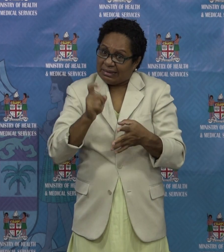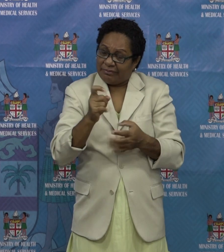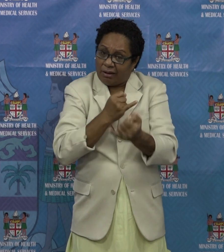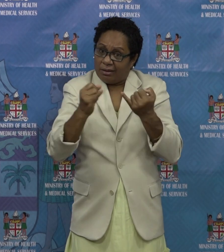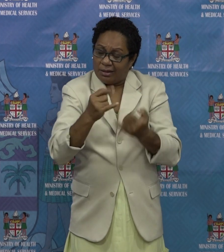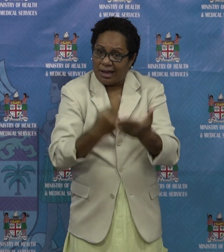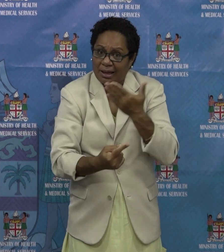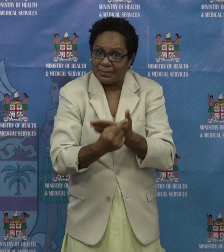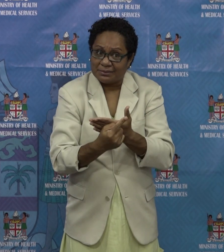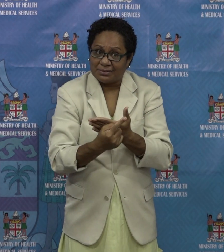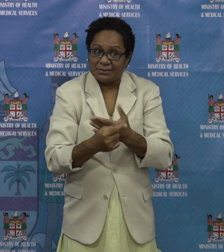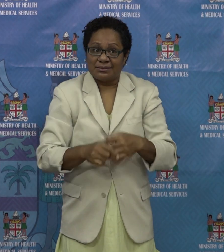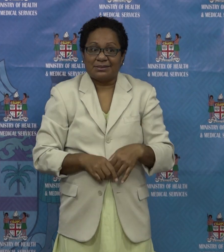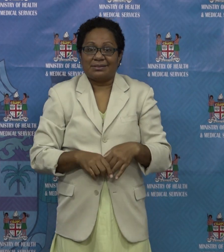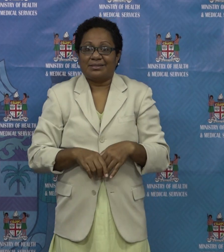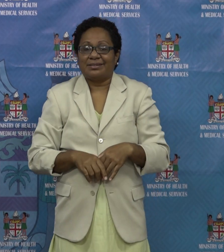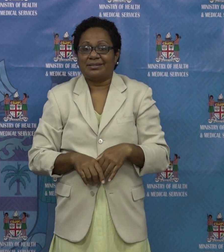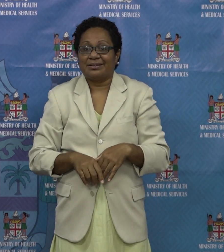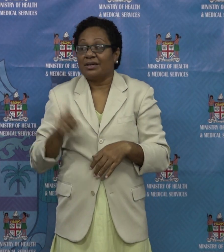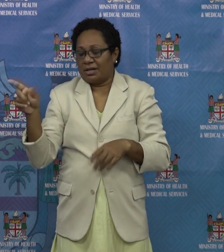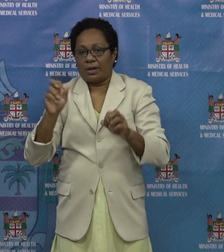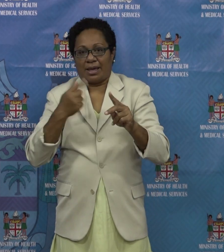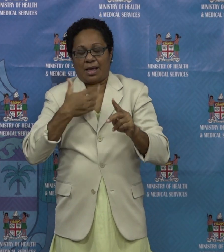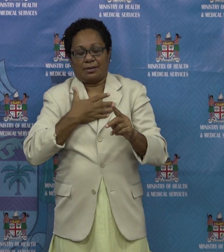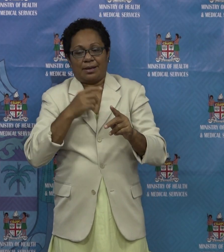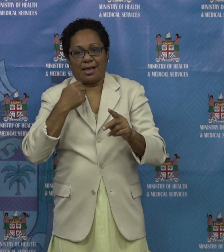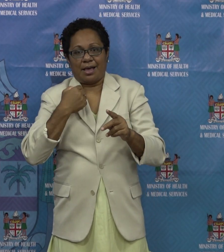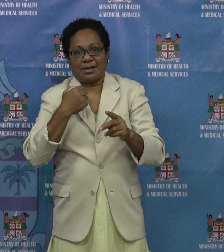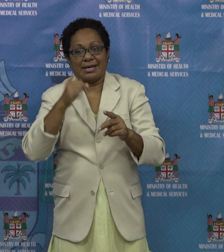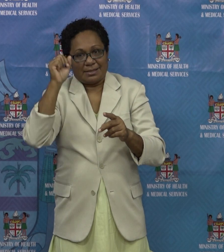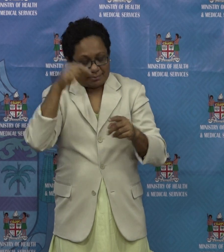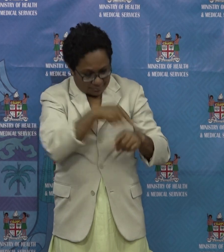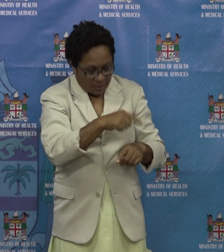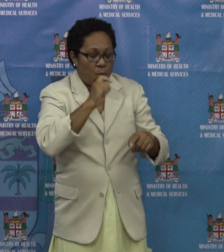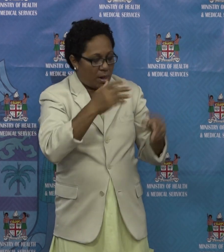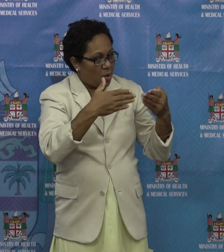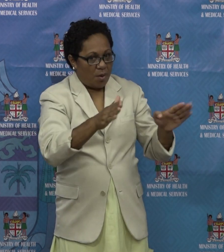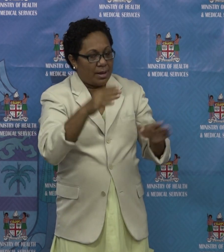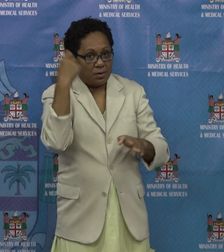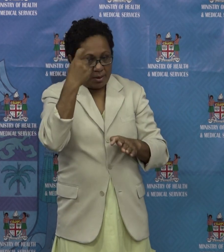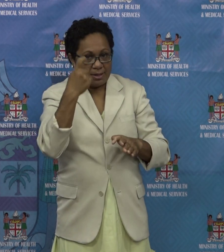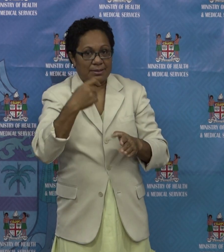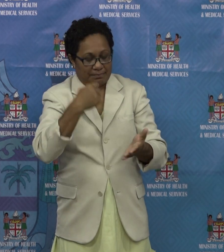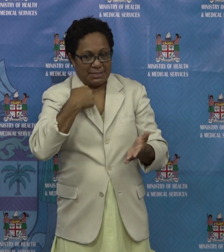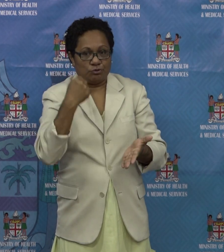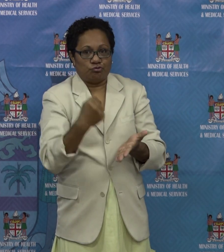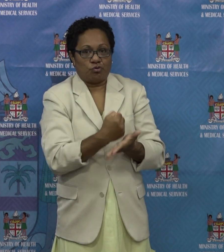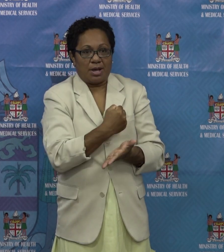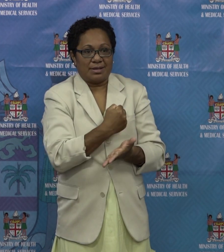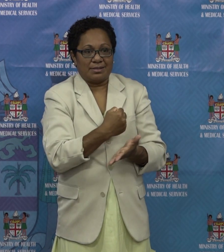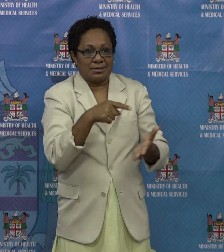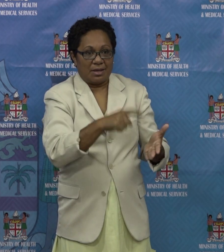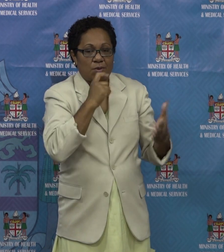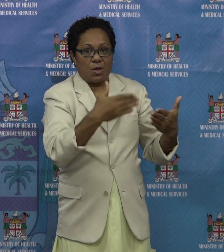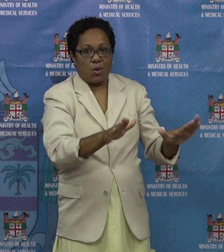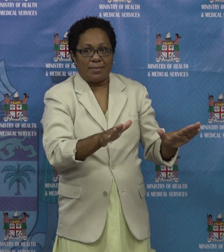Okay, let me be very clear. We will get Fiji back and active again. The